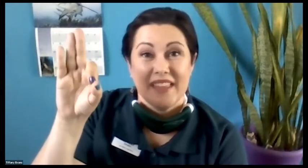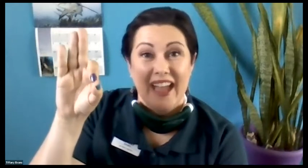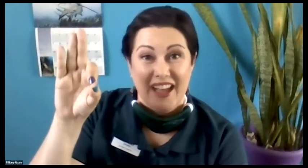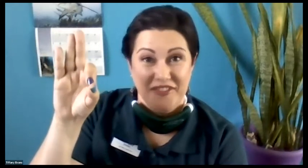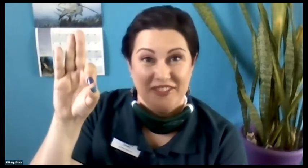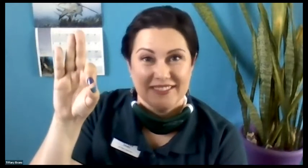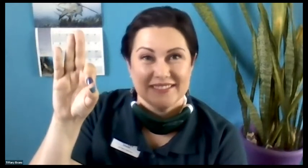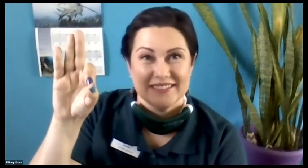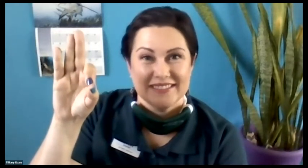F,